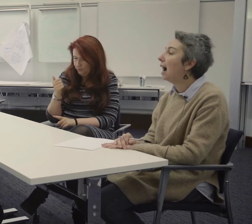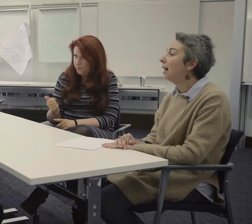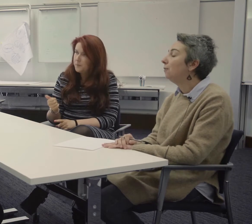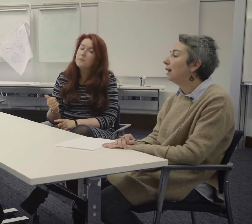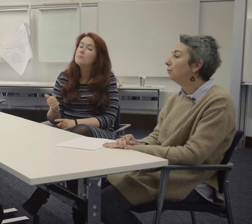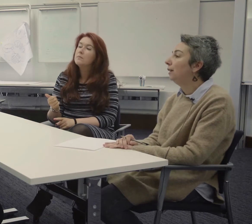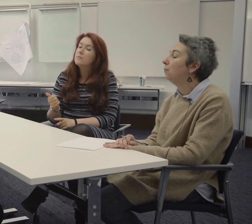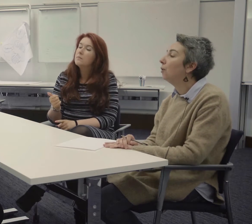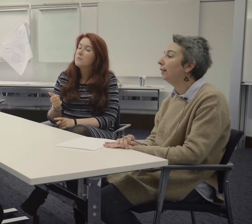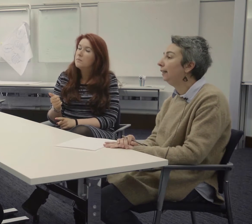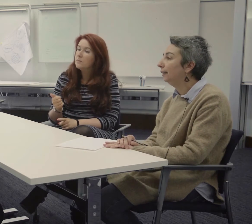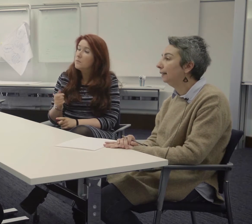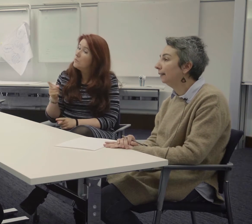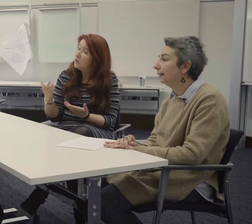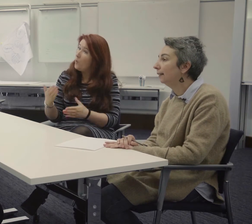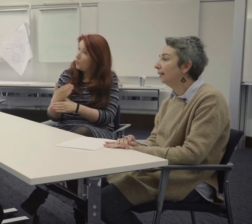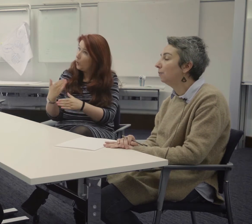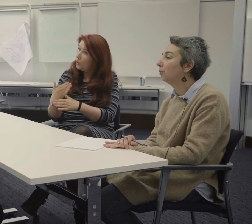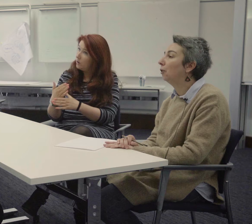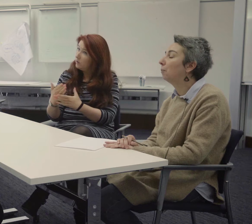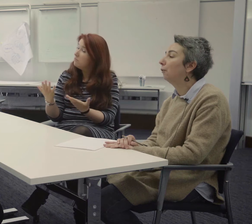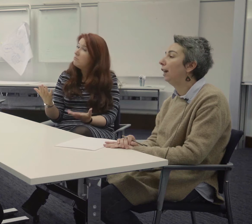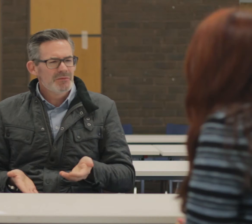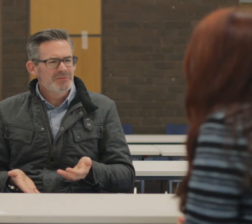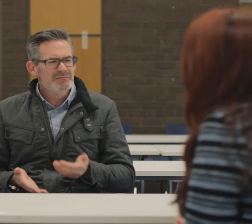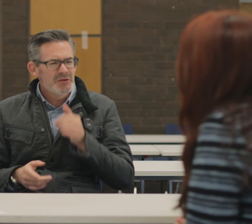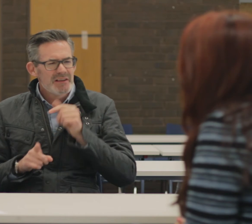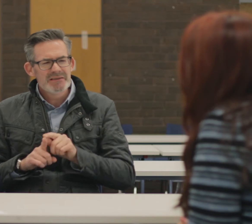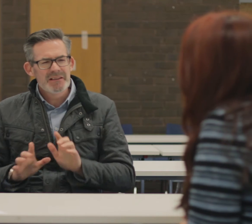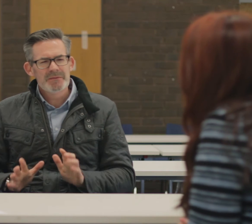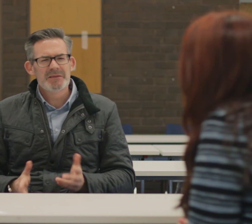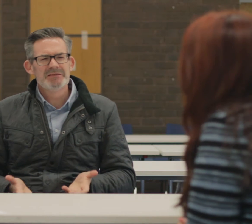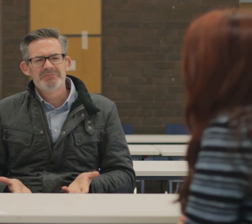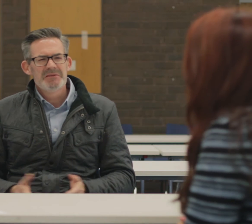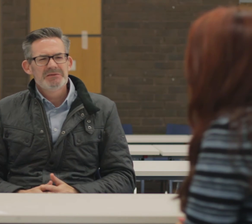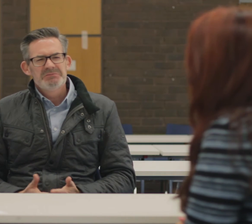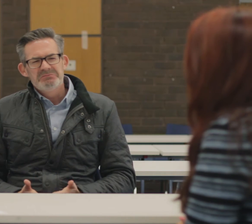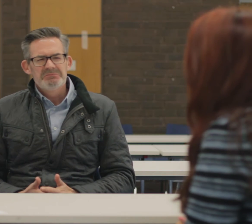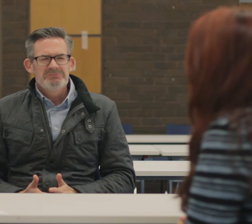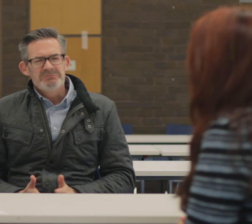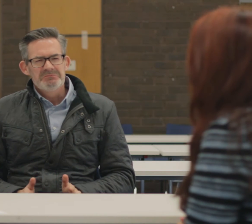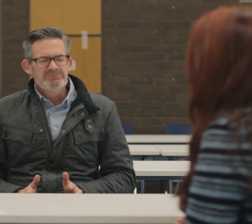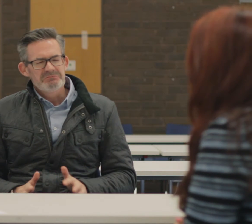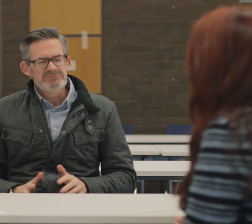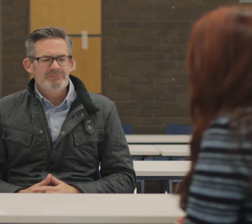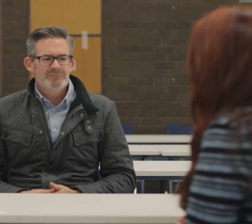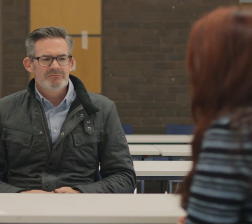aim to help all the people involved in the clinical relationship to reach the final goal, which is